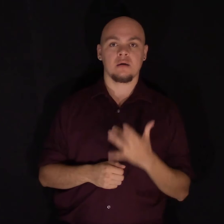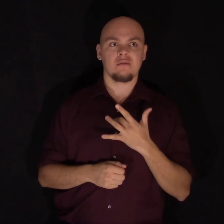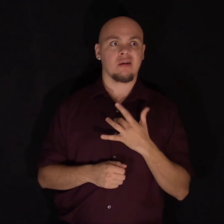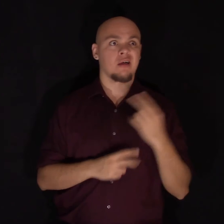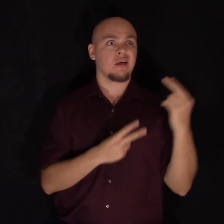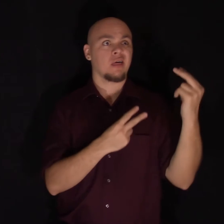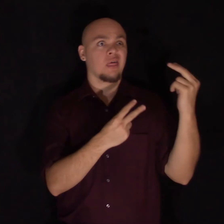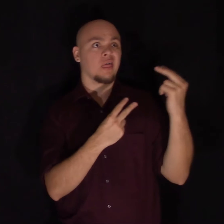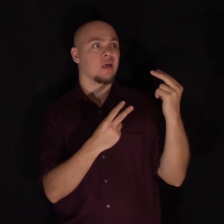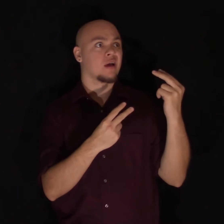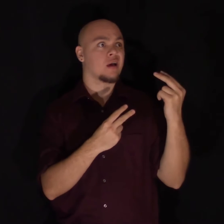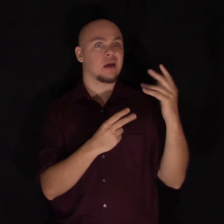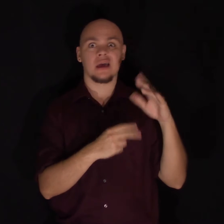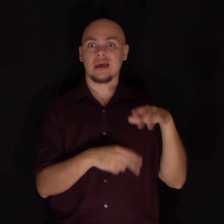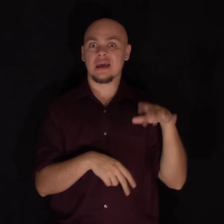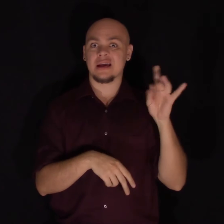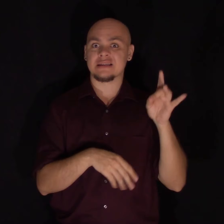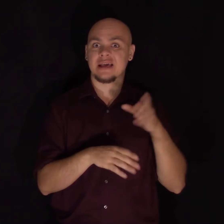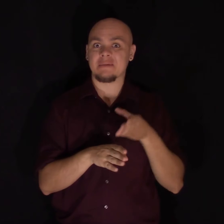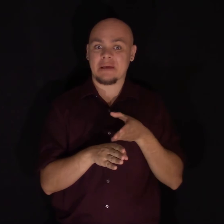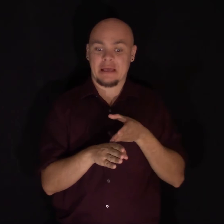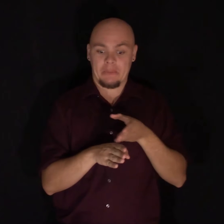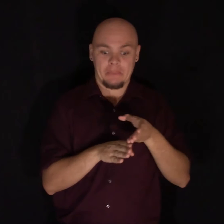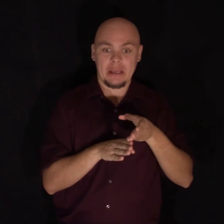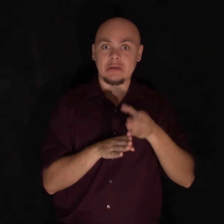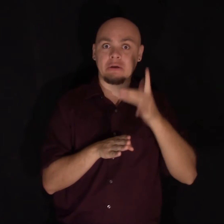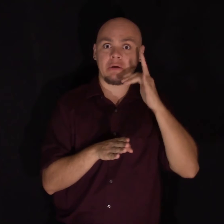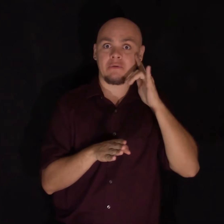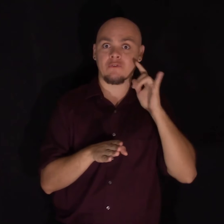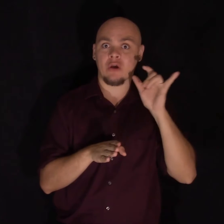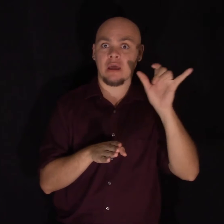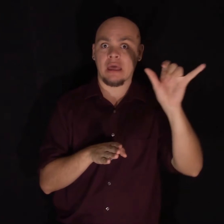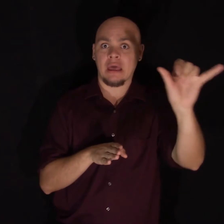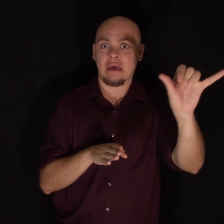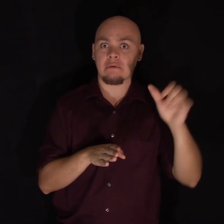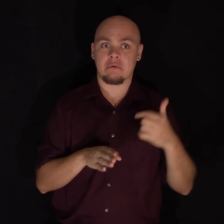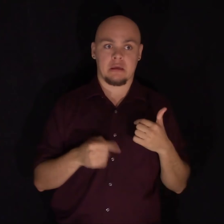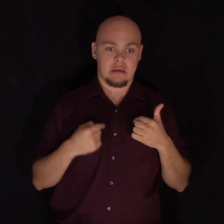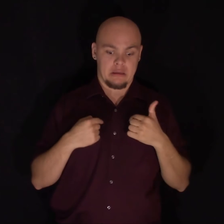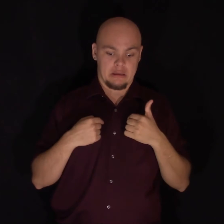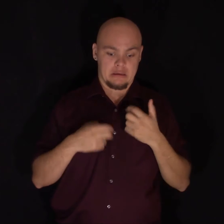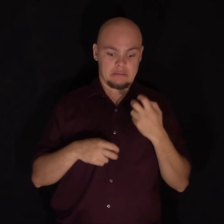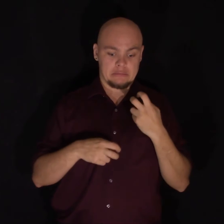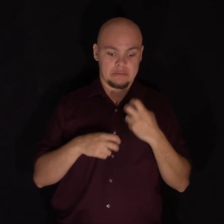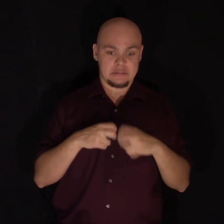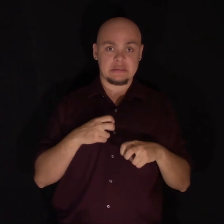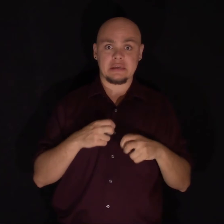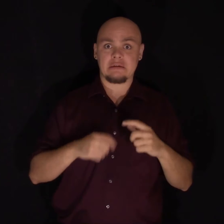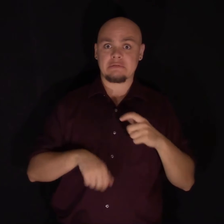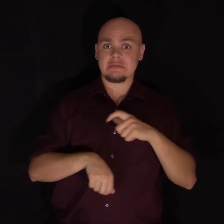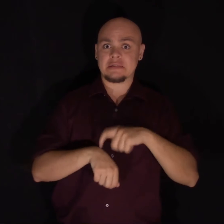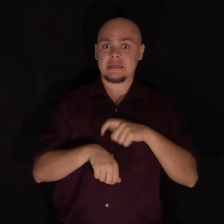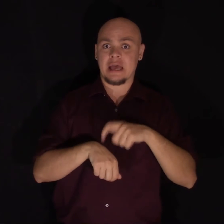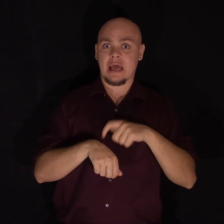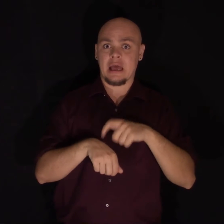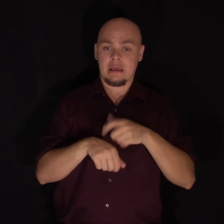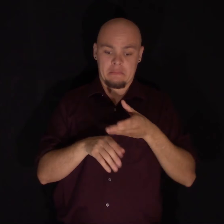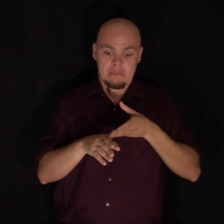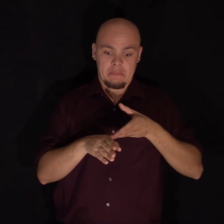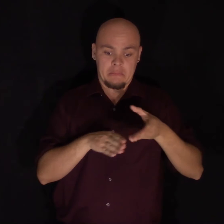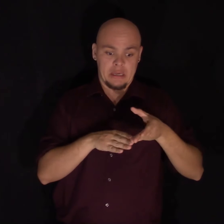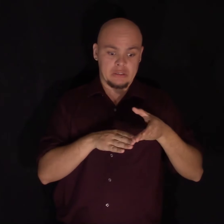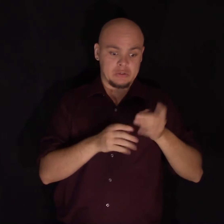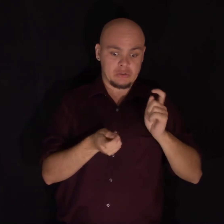like picking a major for life. You know, I had a hard enough time picking a major for 4 years, and I changed that once, if